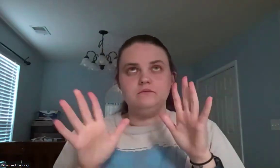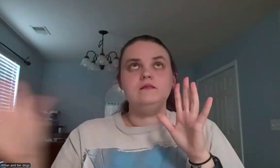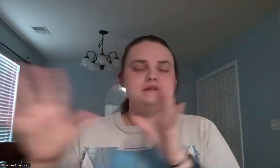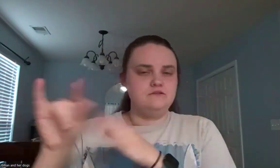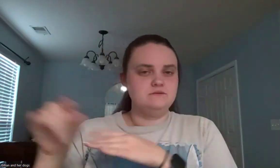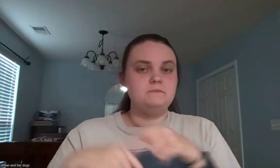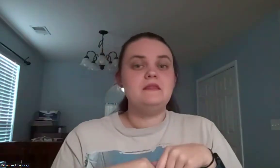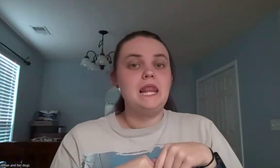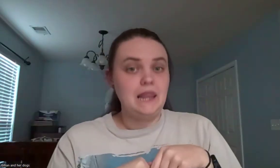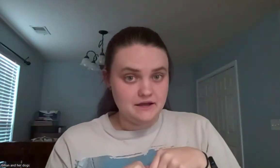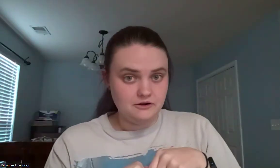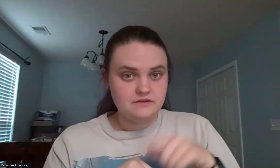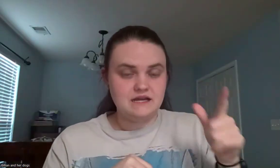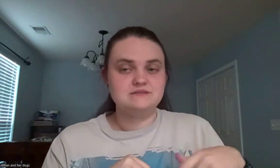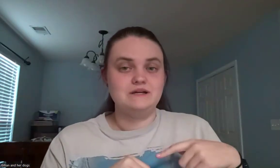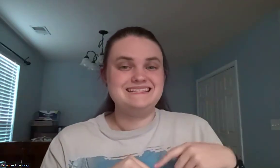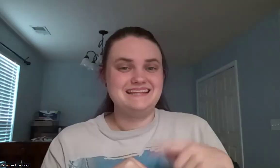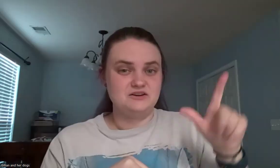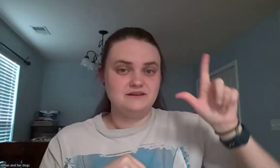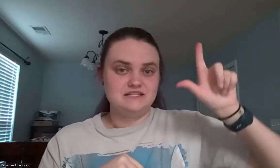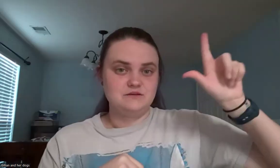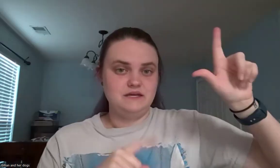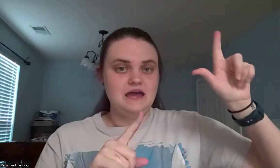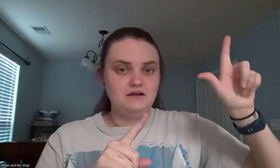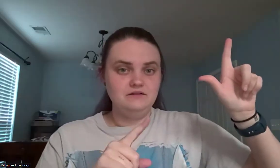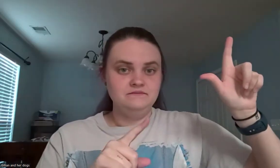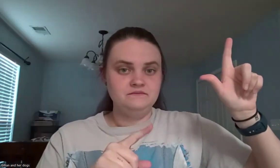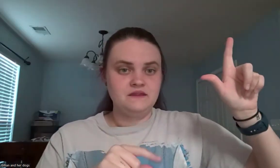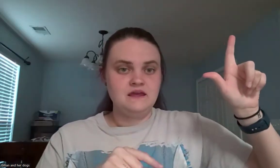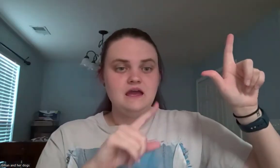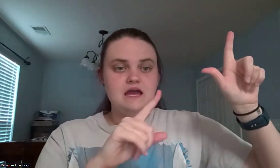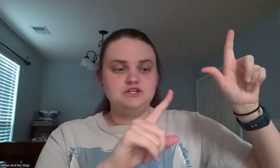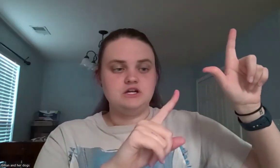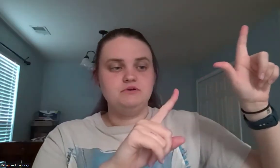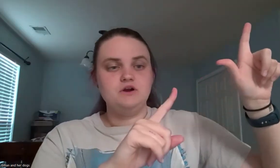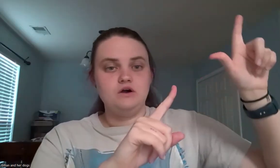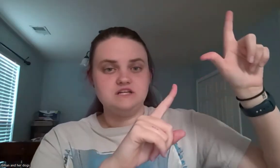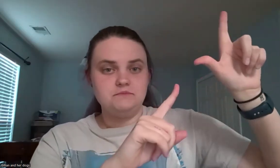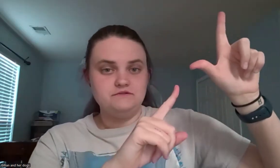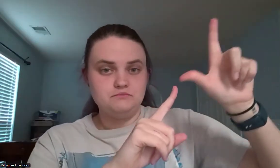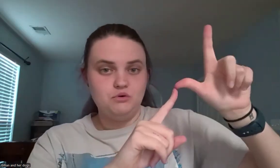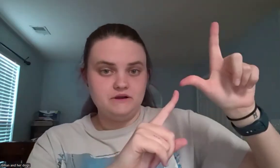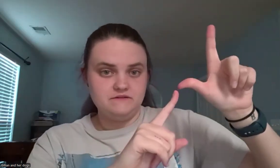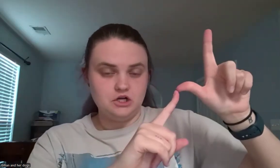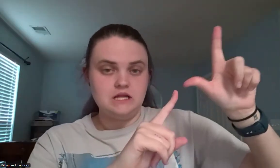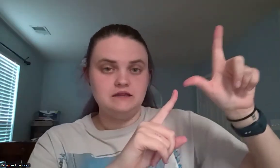let me do this one. Letter. The next one is letter. It's going to be an L, and you're going to put it on top of your pointer finger.